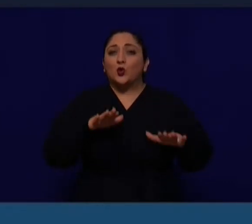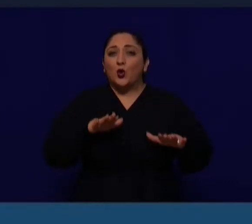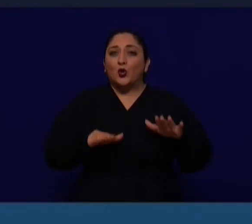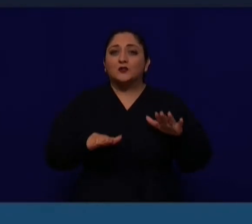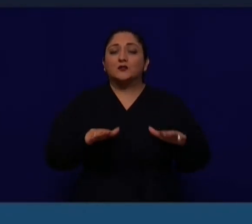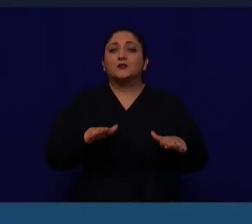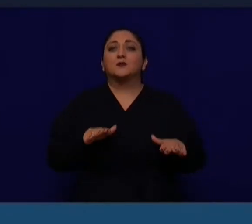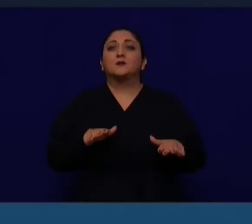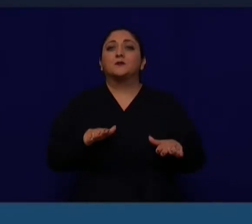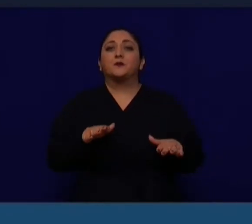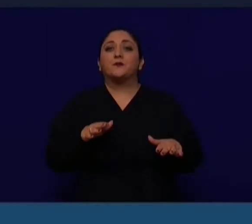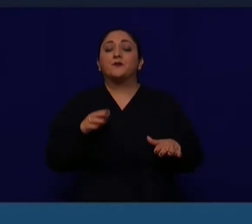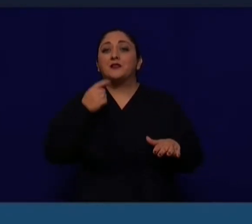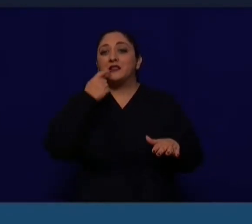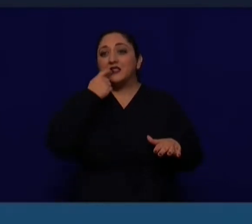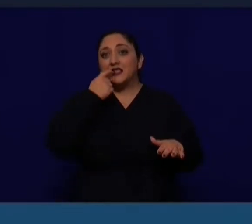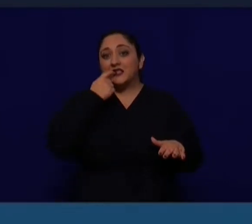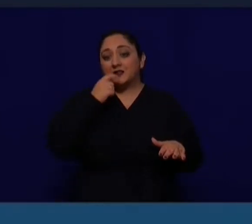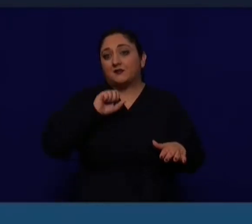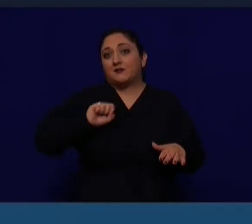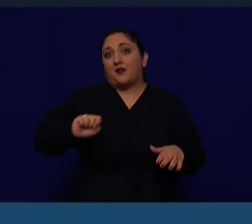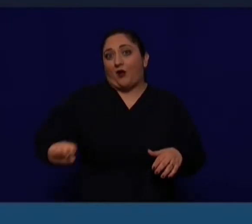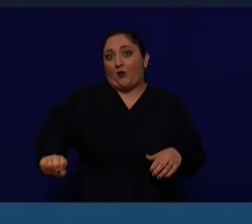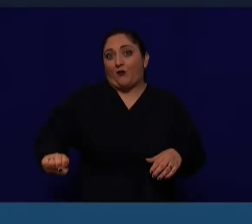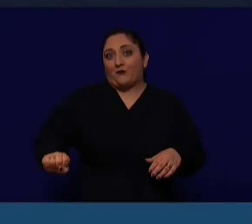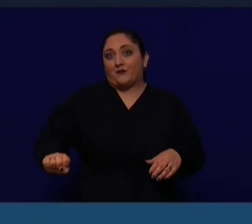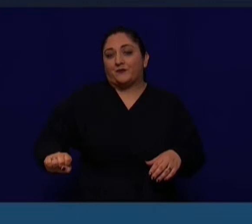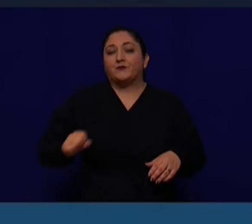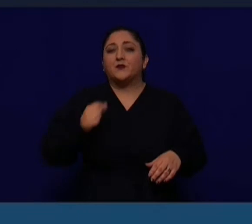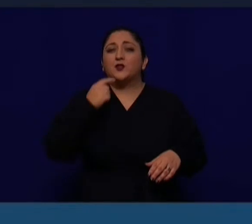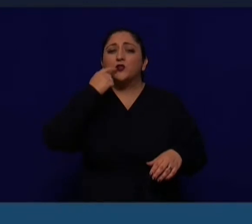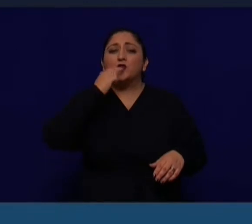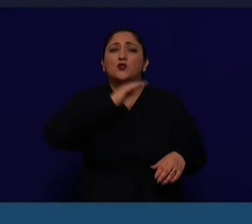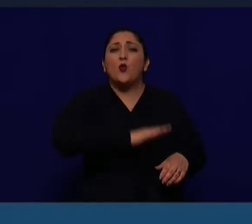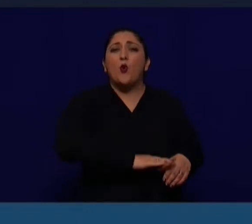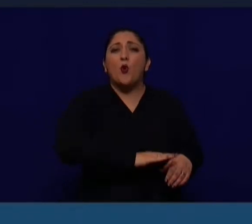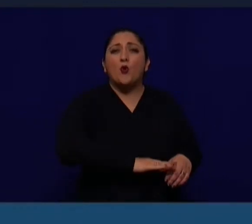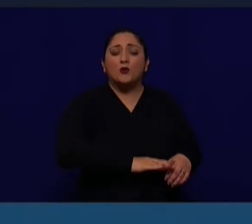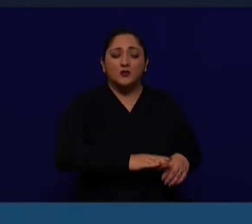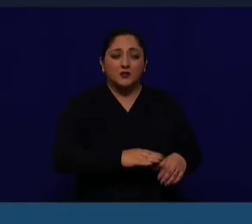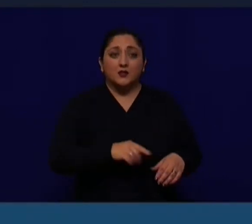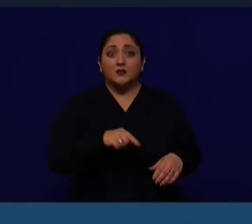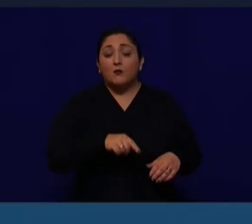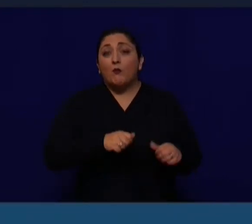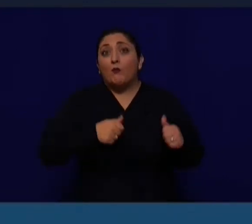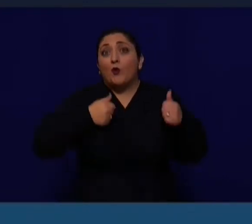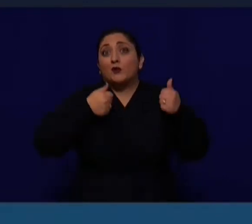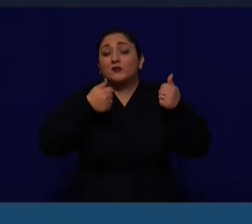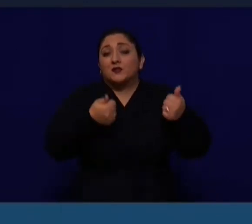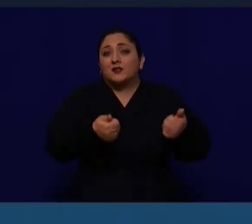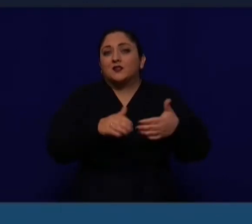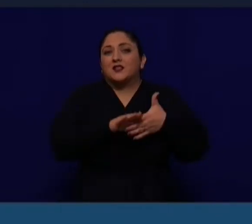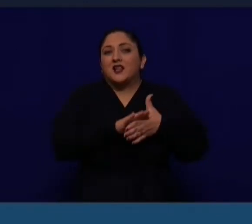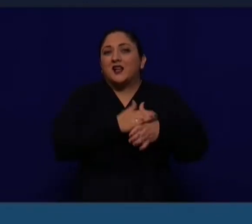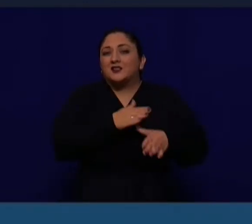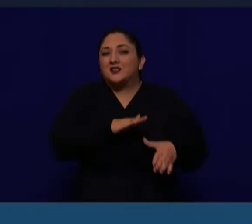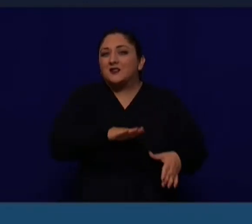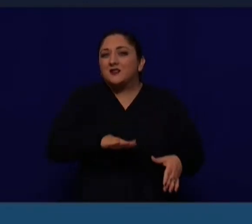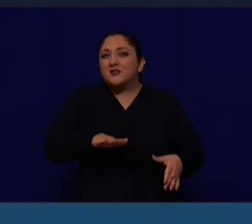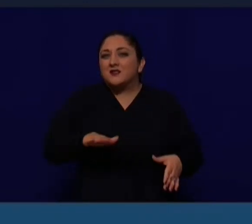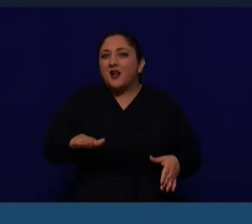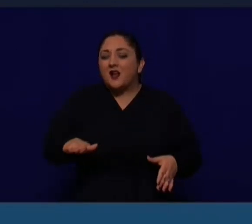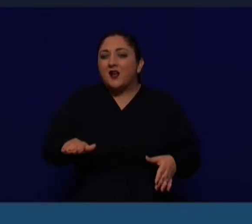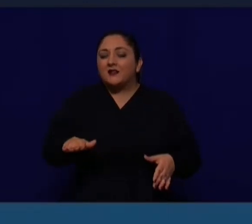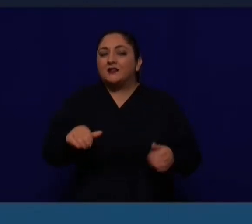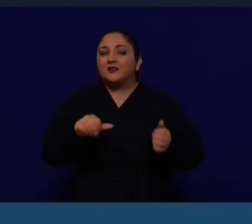ma ukoll hija l-età. Infatti, pereżempju fit-tfal iż-żgħar għandek il-bubbles li huma importantissimi għaliex hemmhekk fit-tfal iż-żgħar